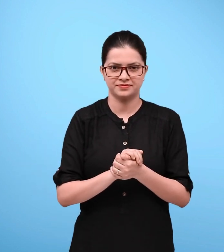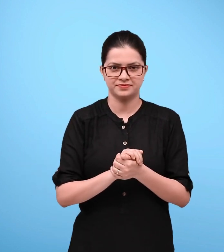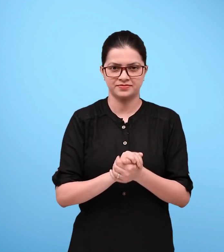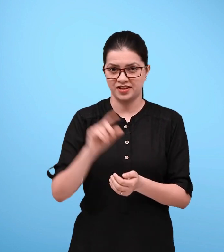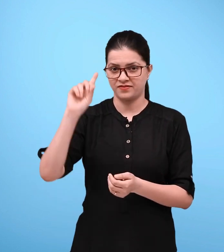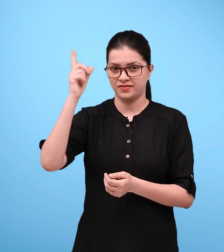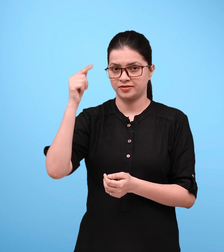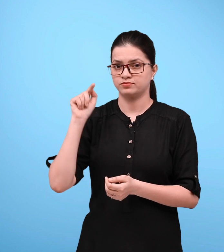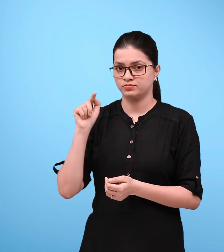1.